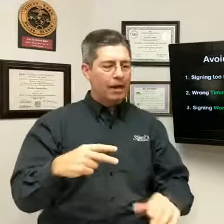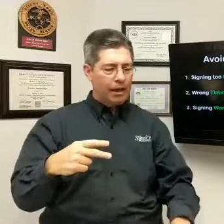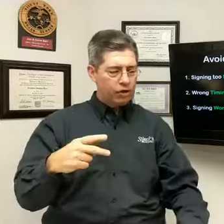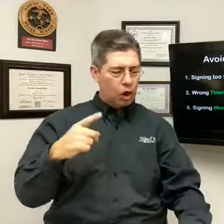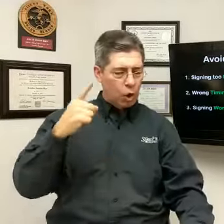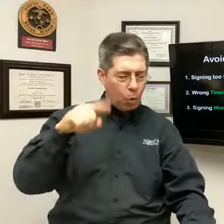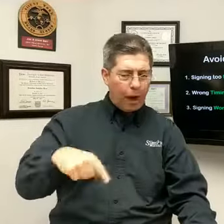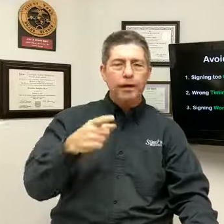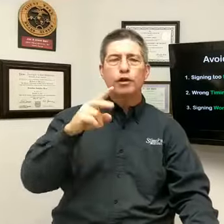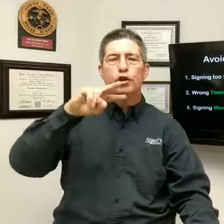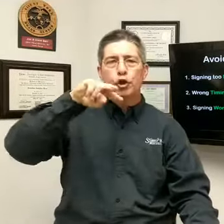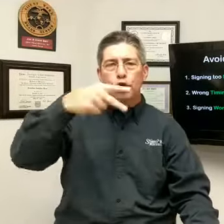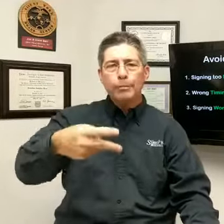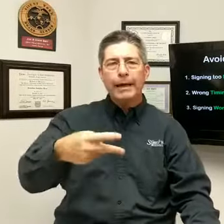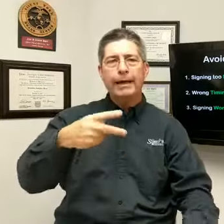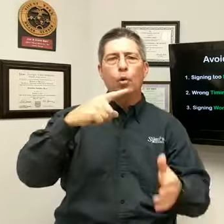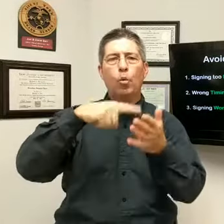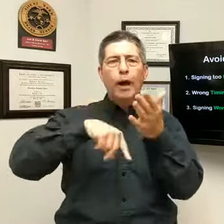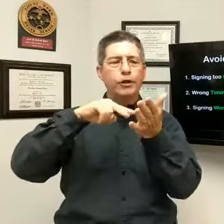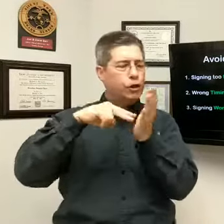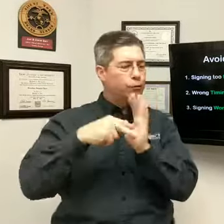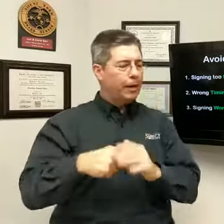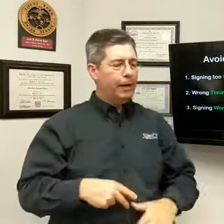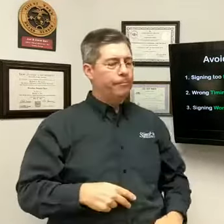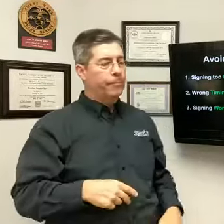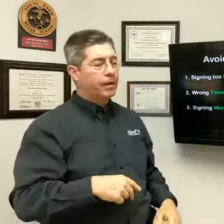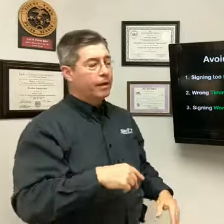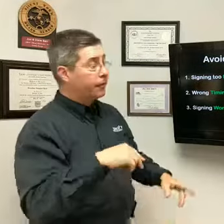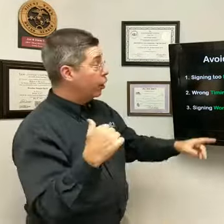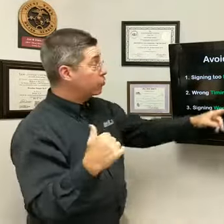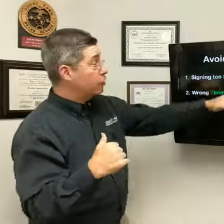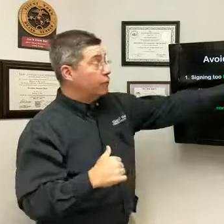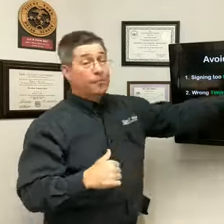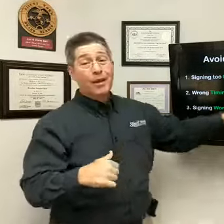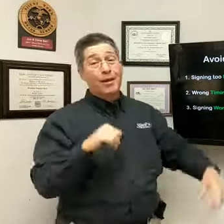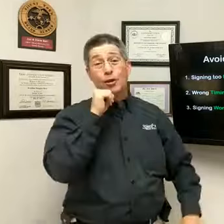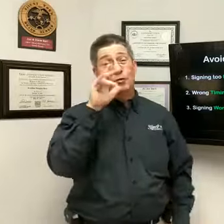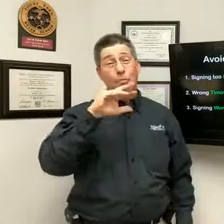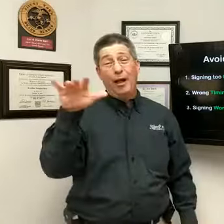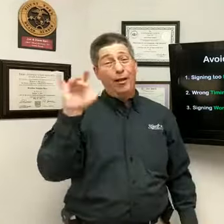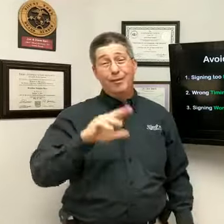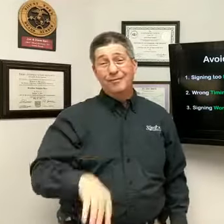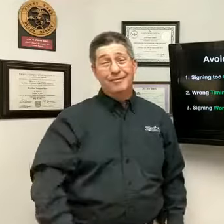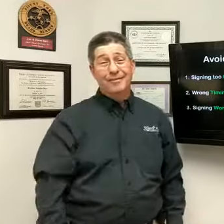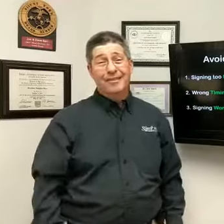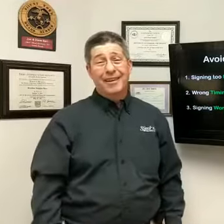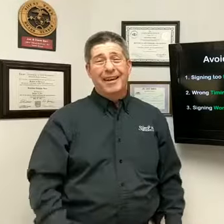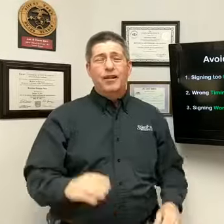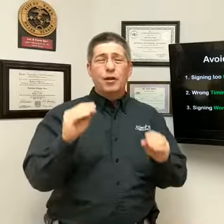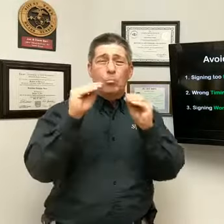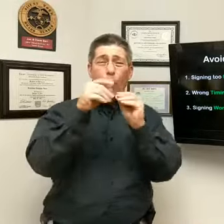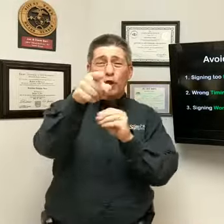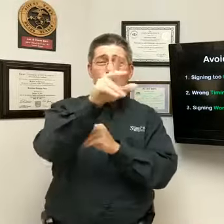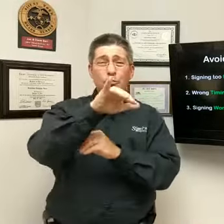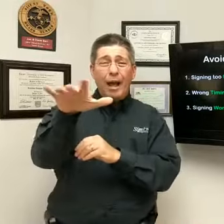meanings. What do you mean? What do you mean? Then also, don't spell. The more you